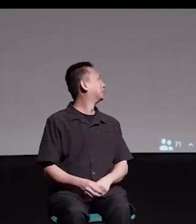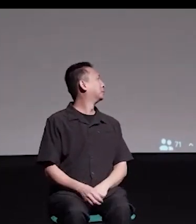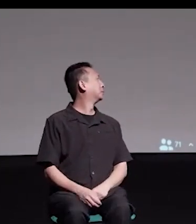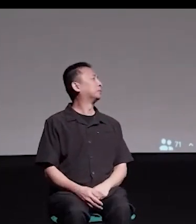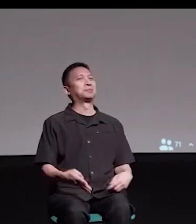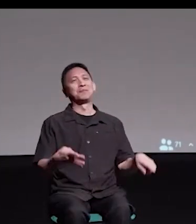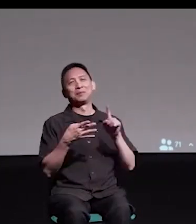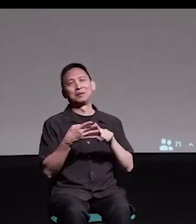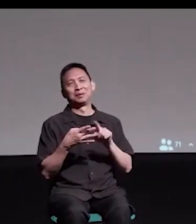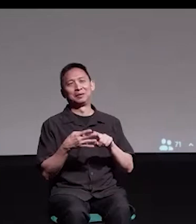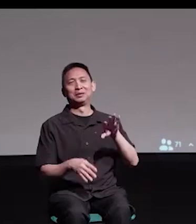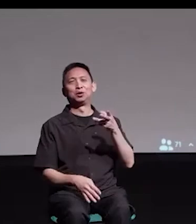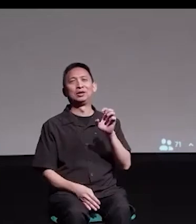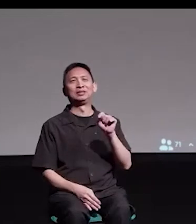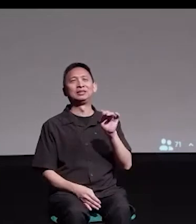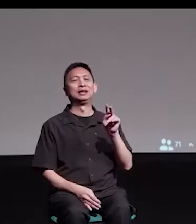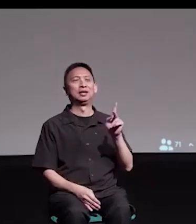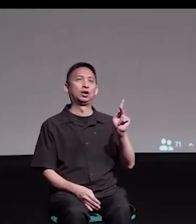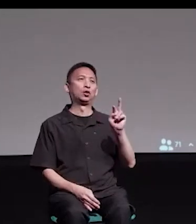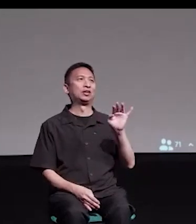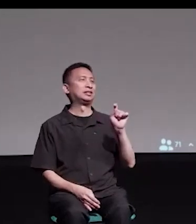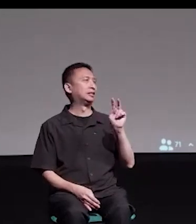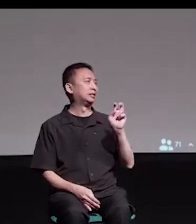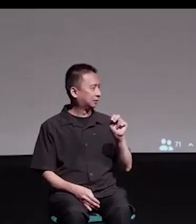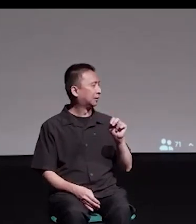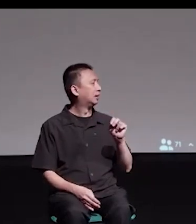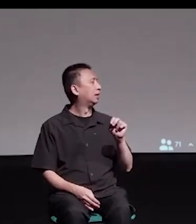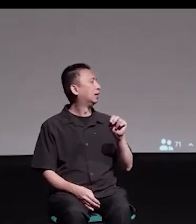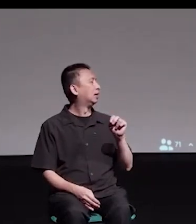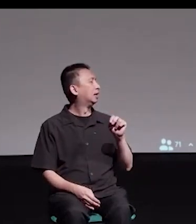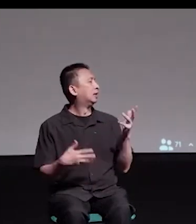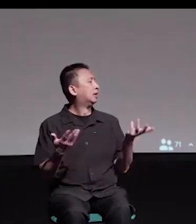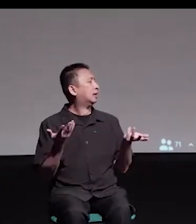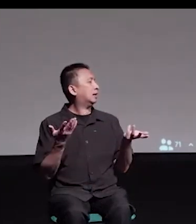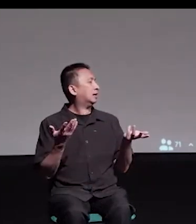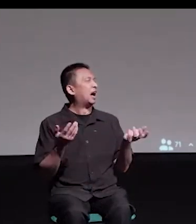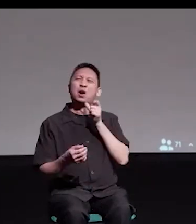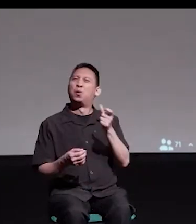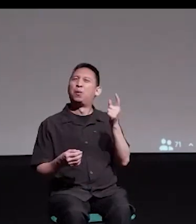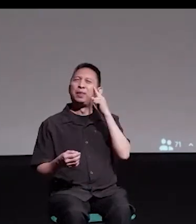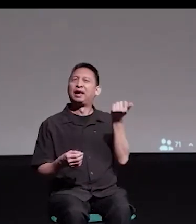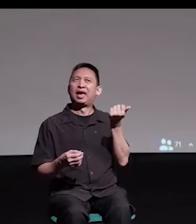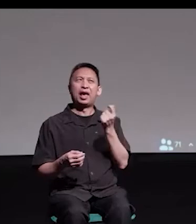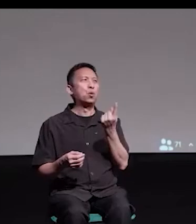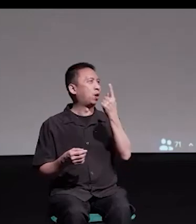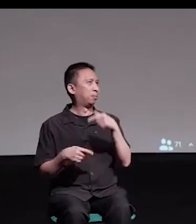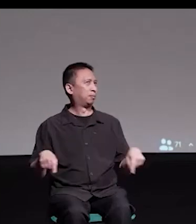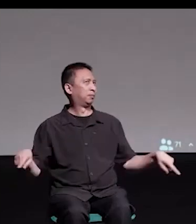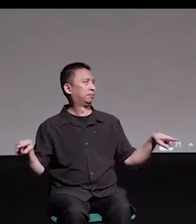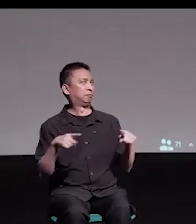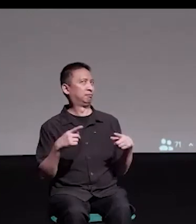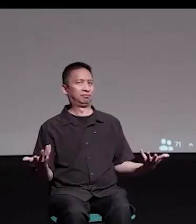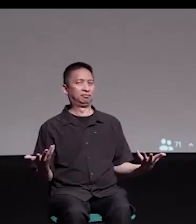I mean, it's hard because I don't think any of us want to feel like